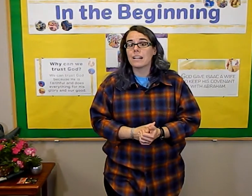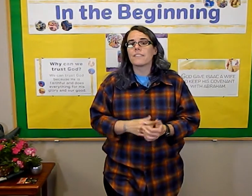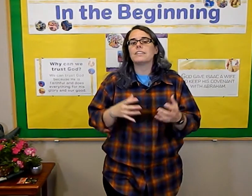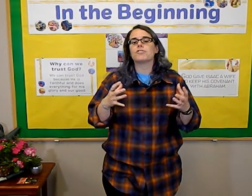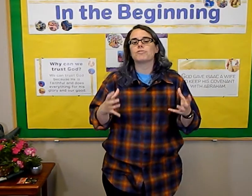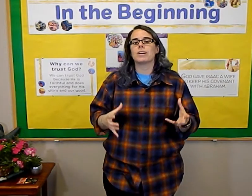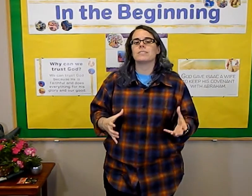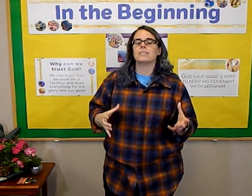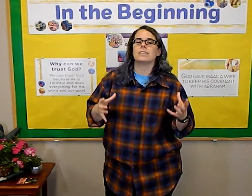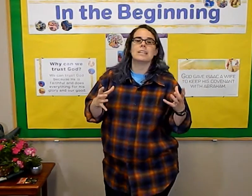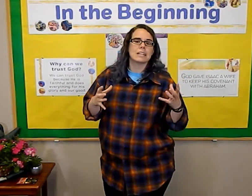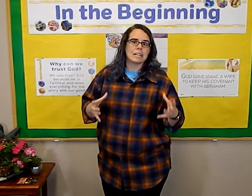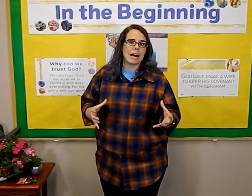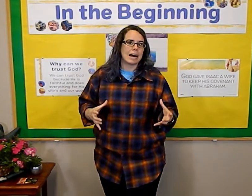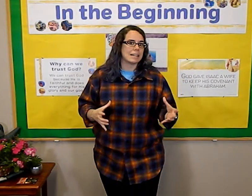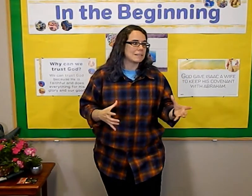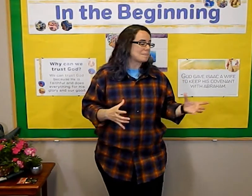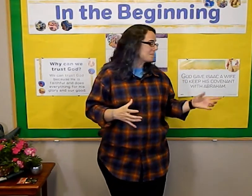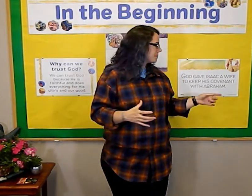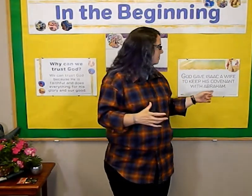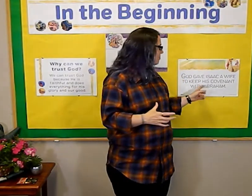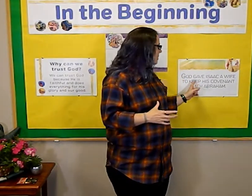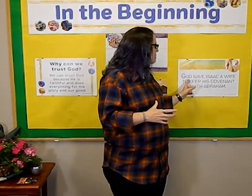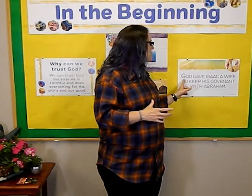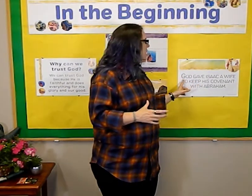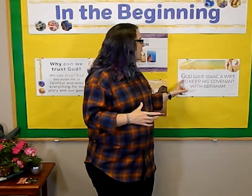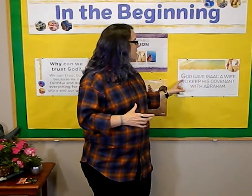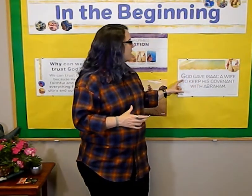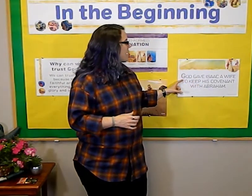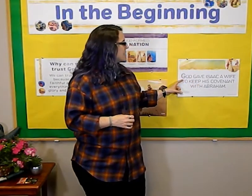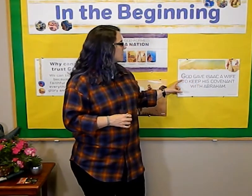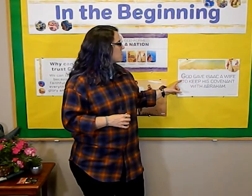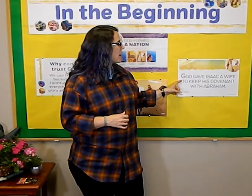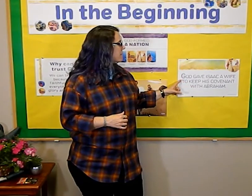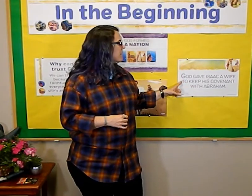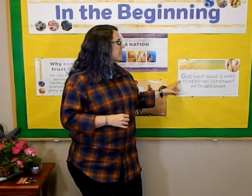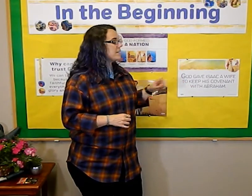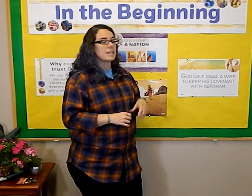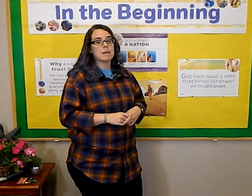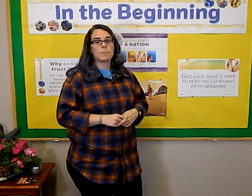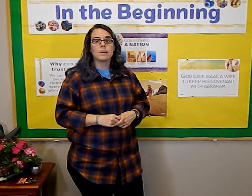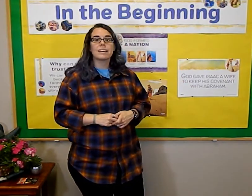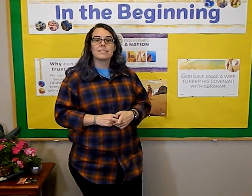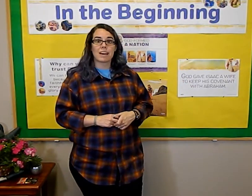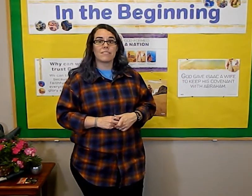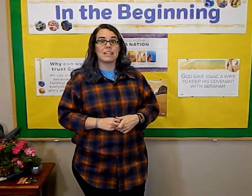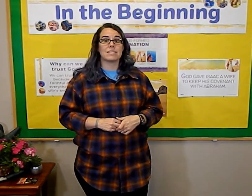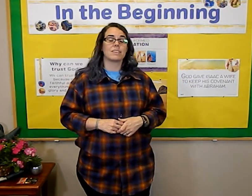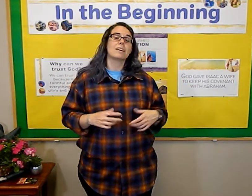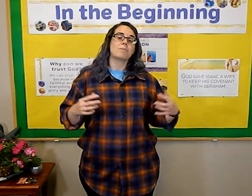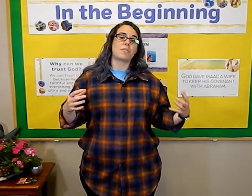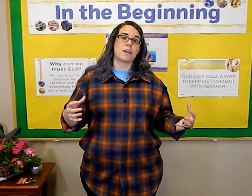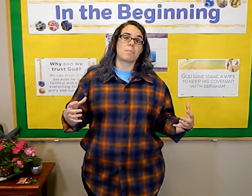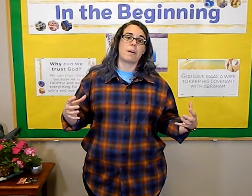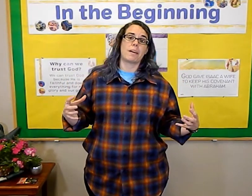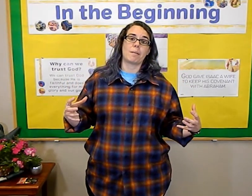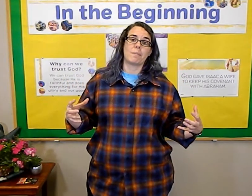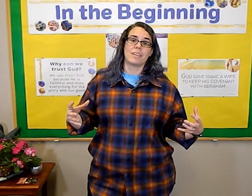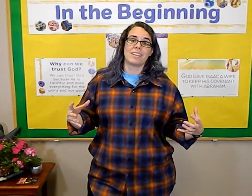They trusted God. So God gave Isaac a wife to keep His covenant with Abraham.